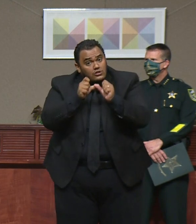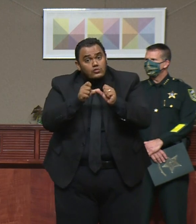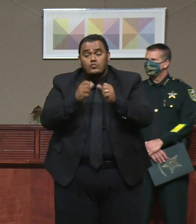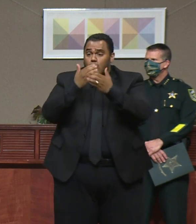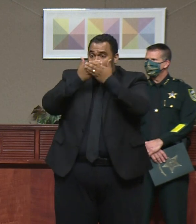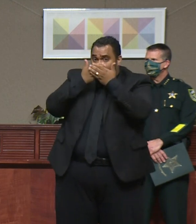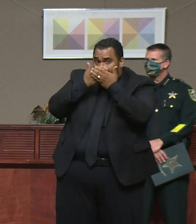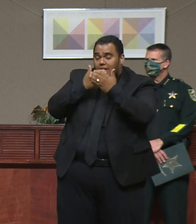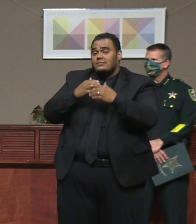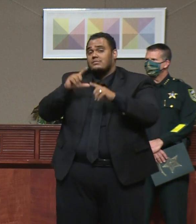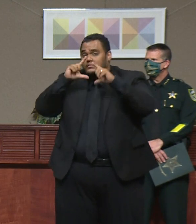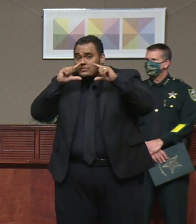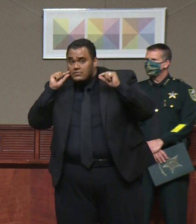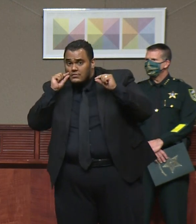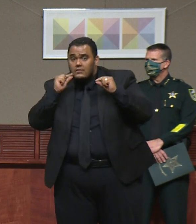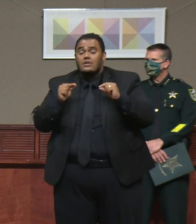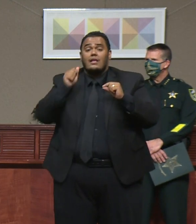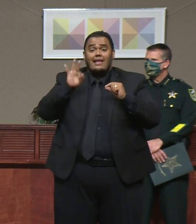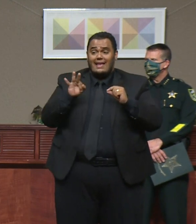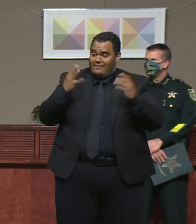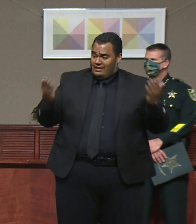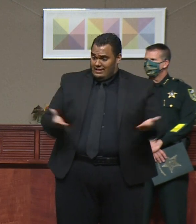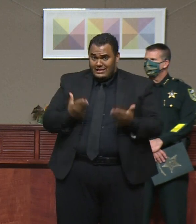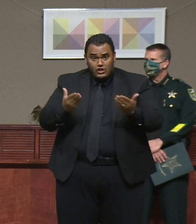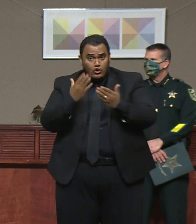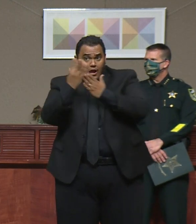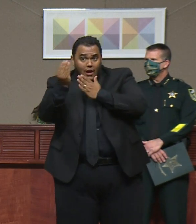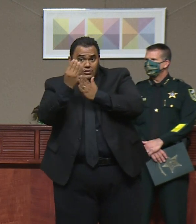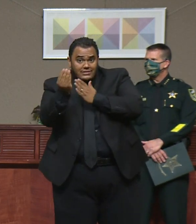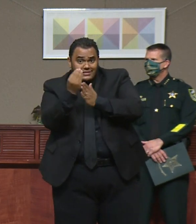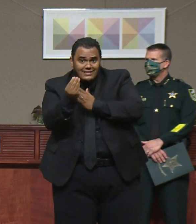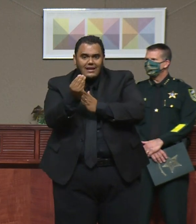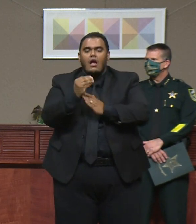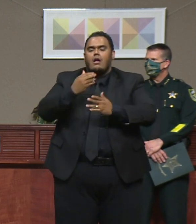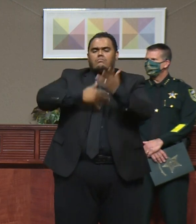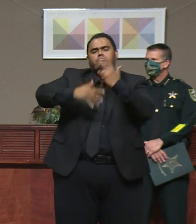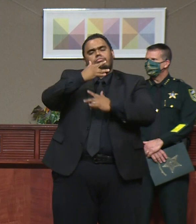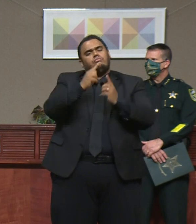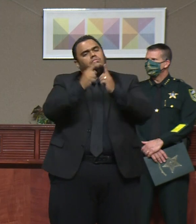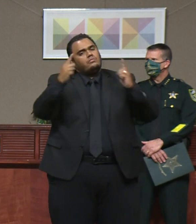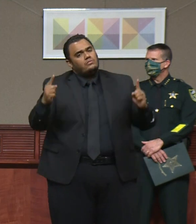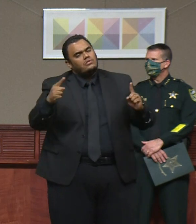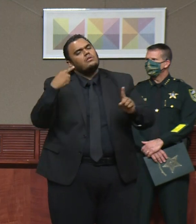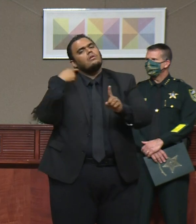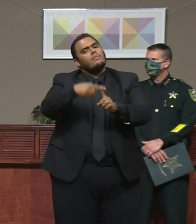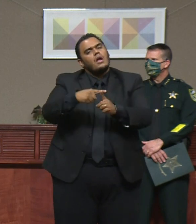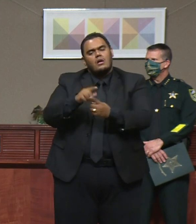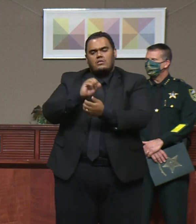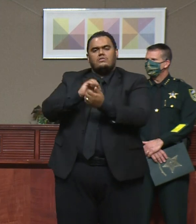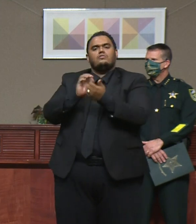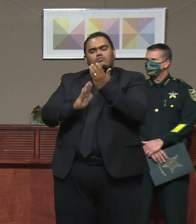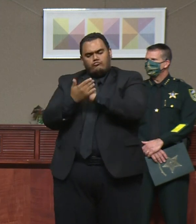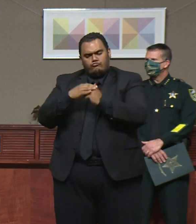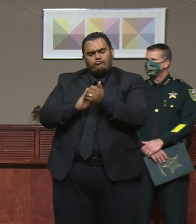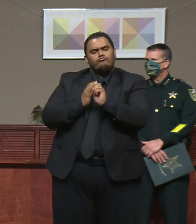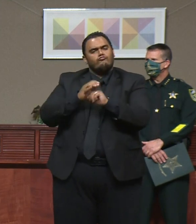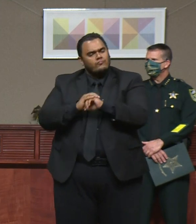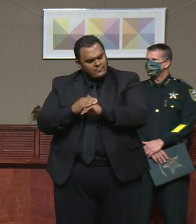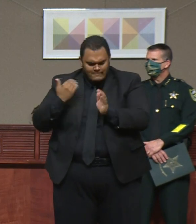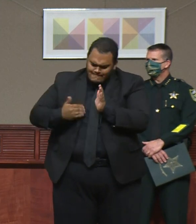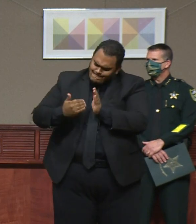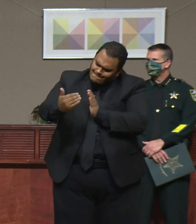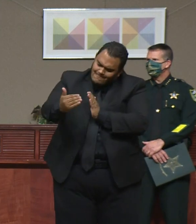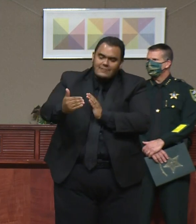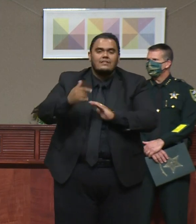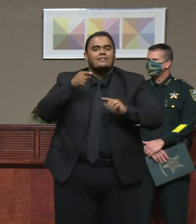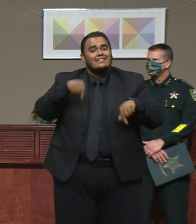public, observe social distancing, and good hygiene, washing our hands. Because we have to remember, and I know Mayor Demings has said this before,